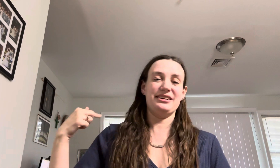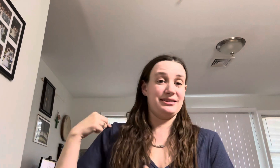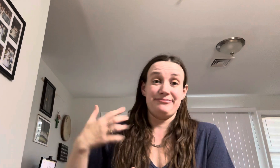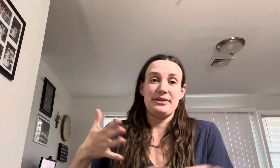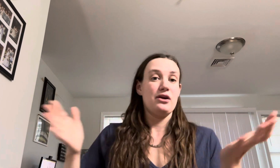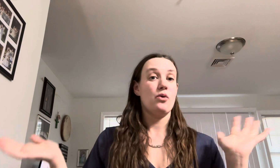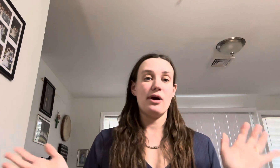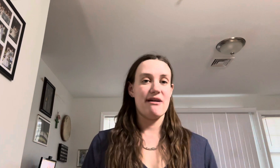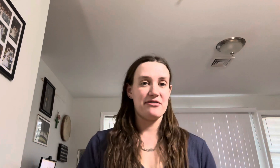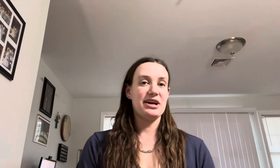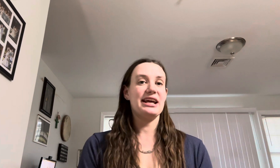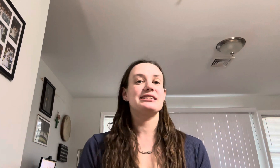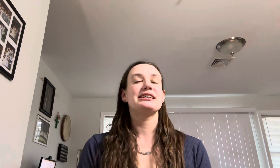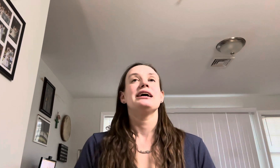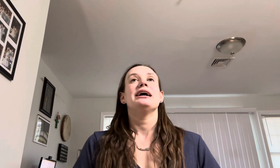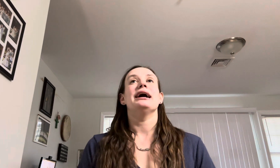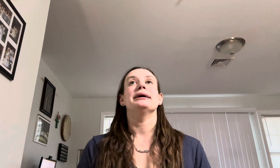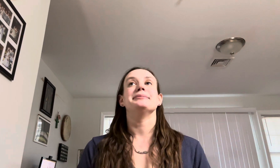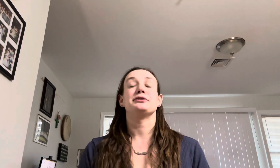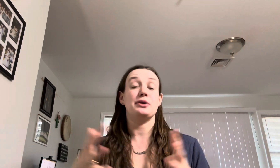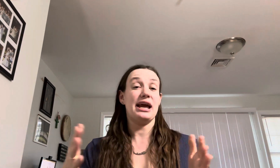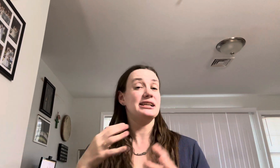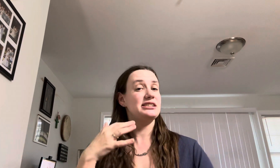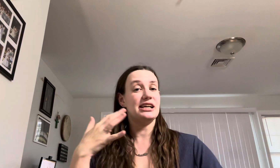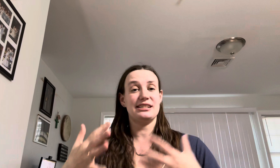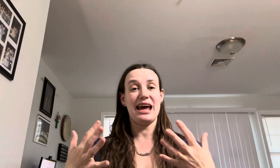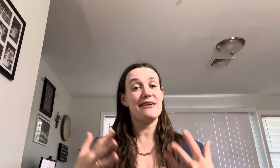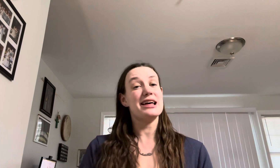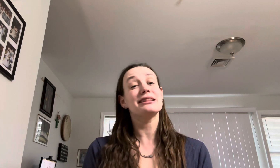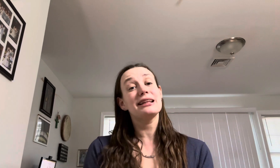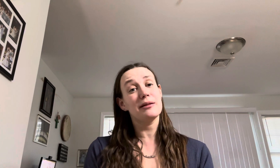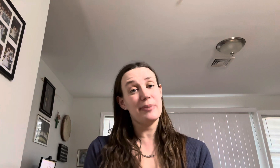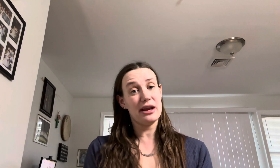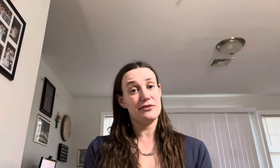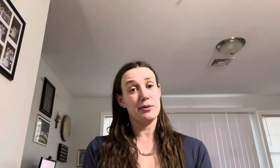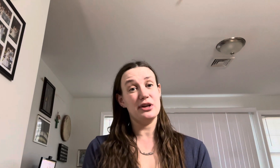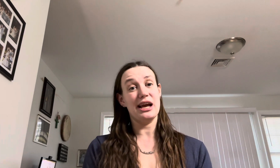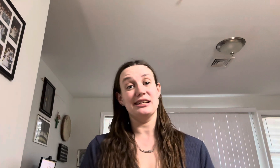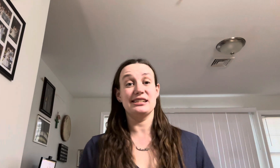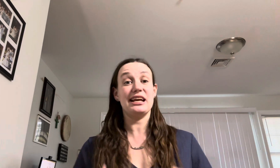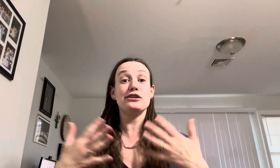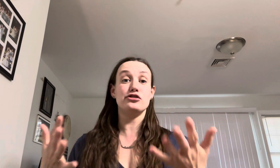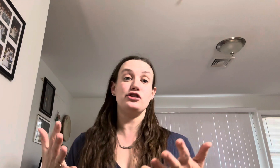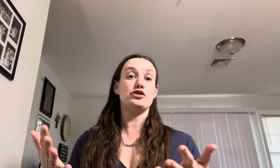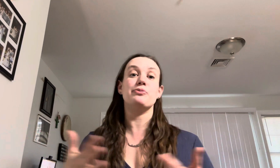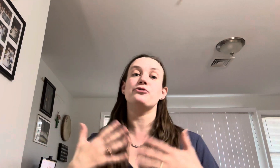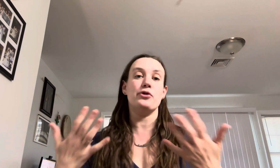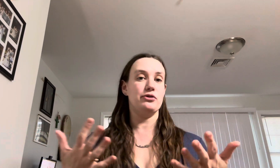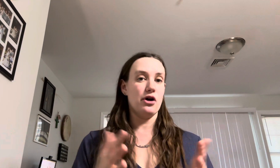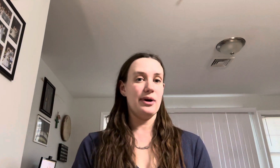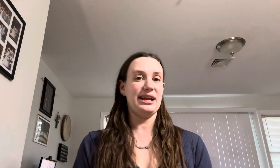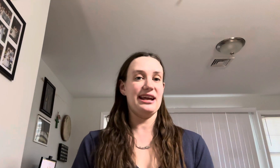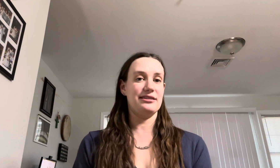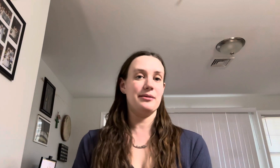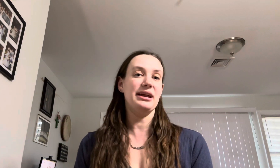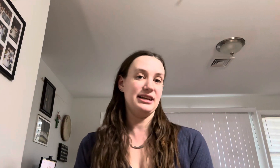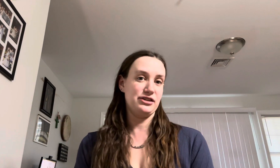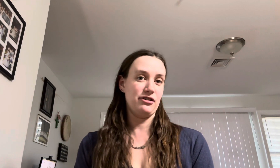here, wherever it is. So again, just to have that little bit of communication to introduce before you go and hand them an injury